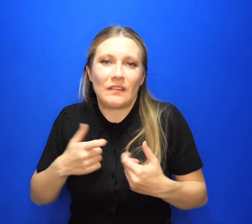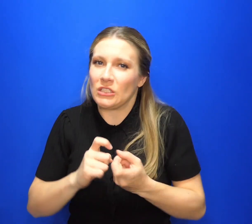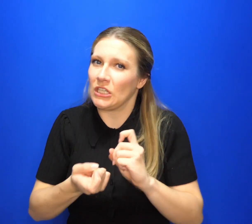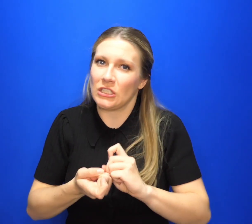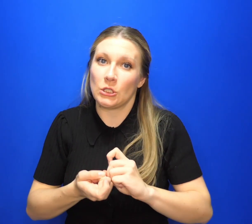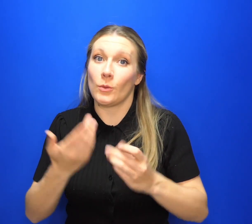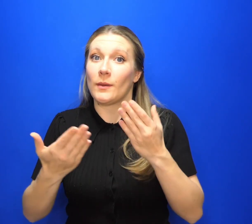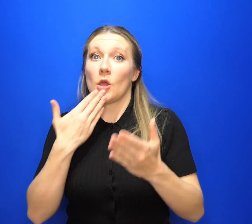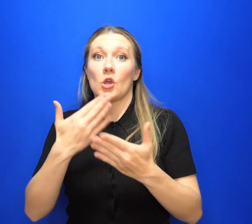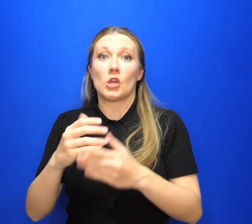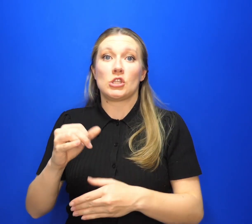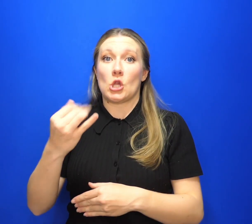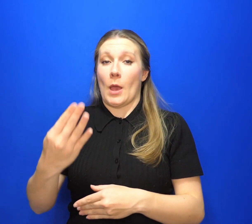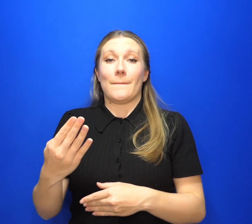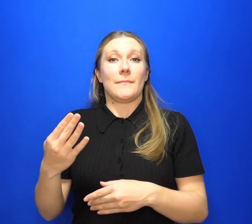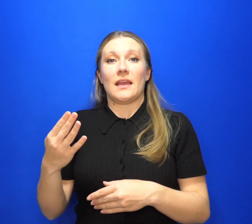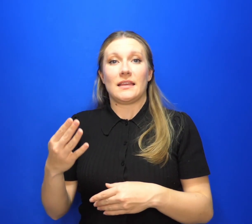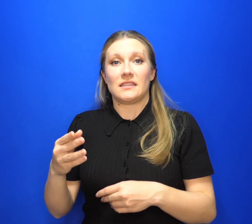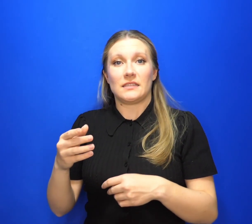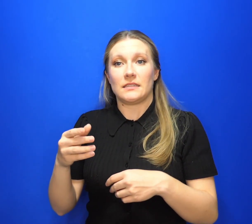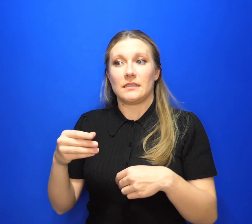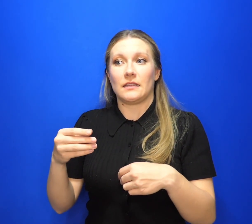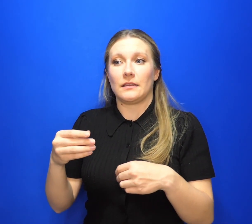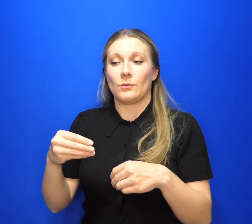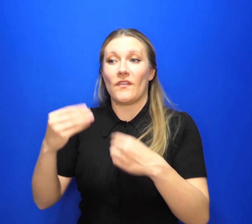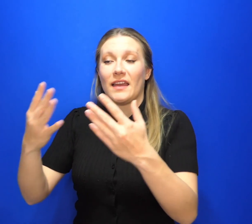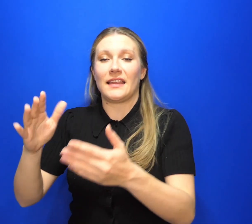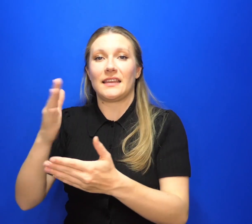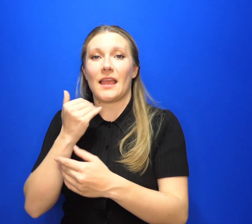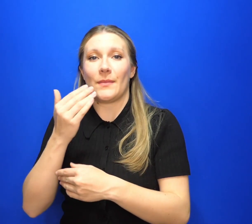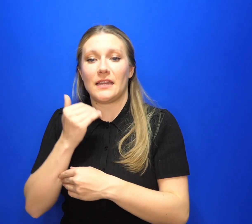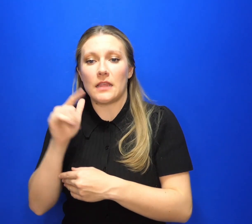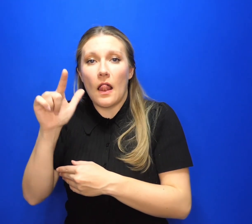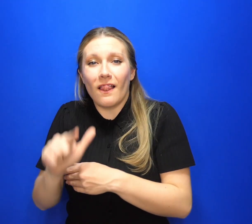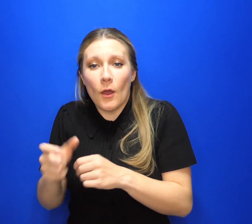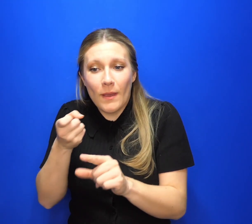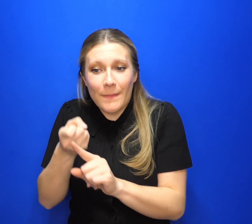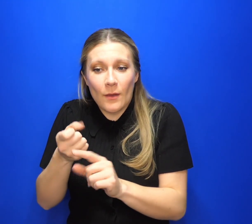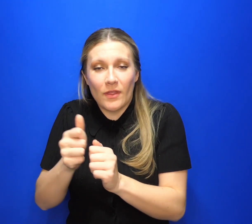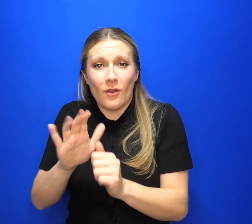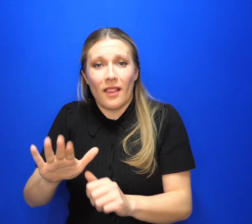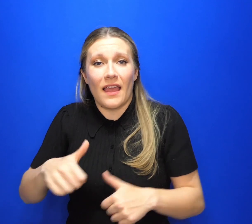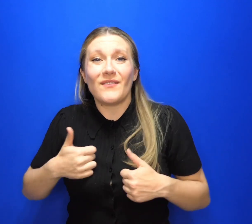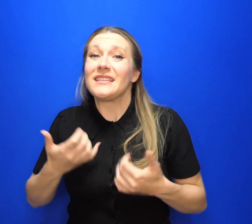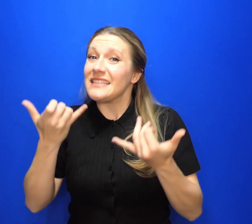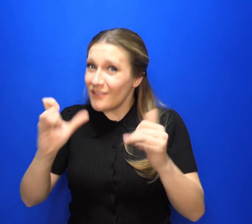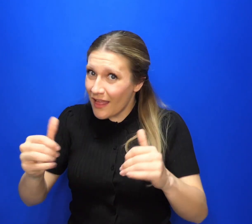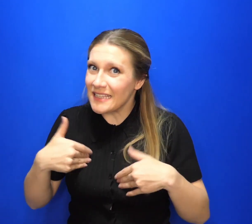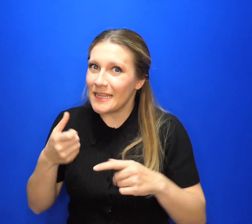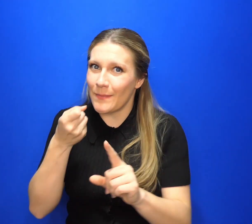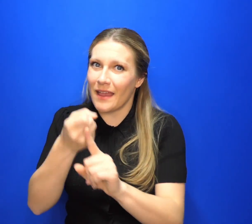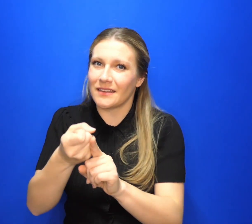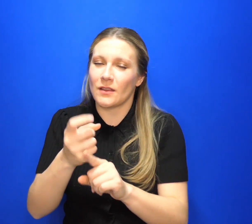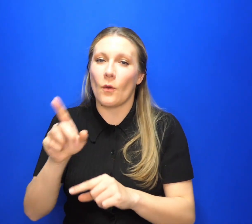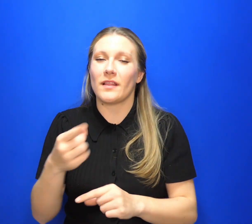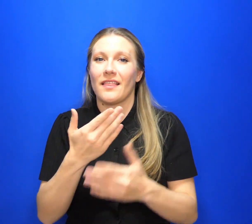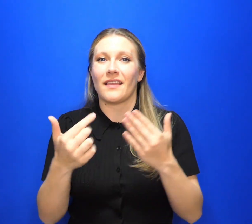impact on your life, but it's going to have one. And the only thing I can say is, when you get a bad cold and for 3 days, the world